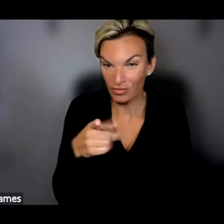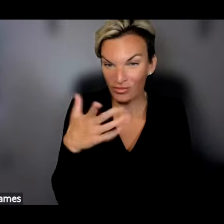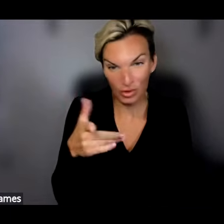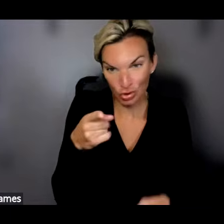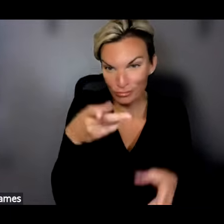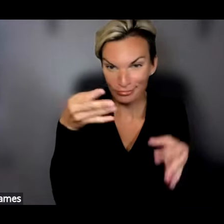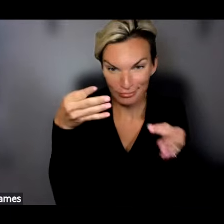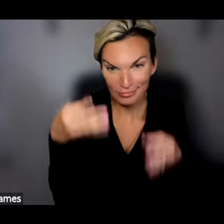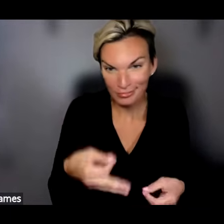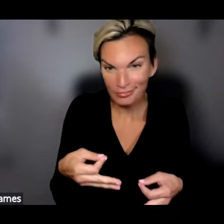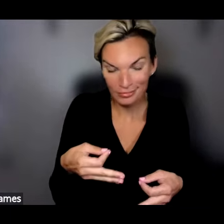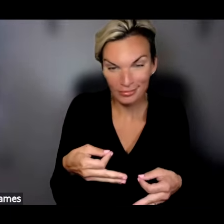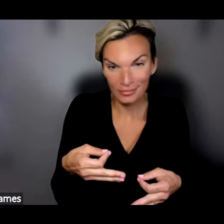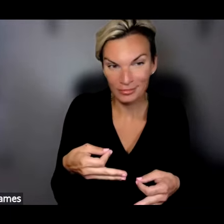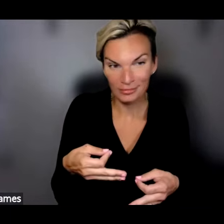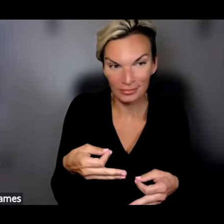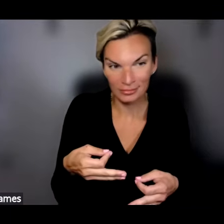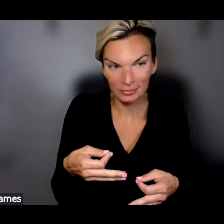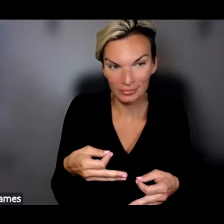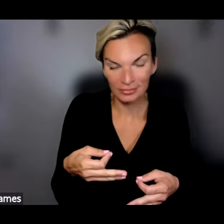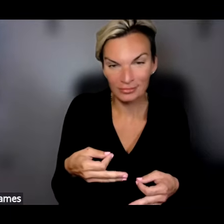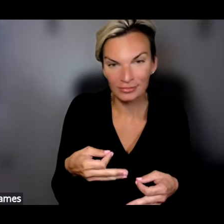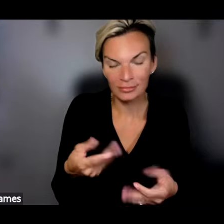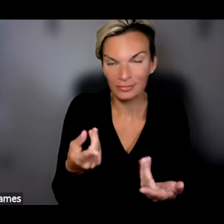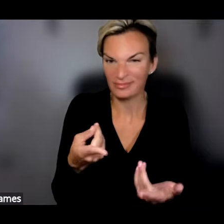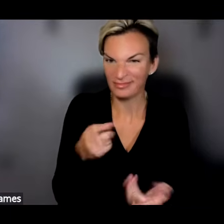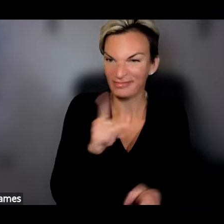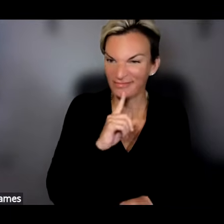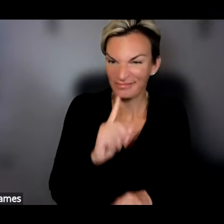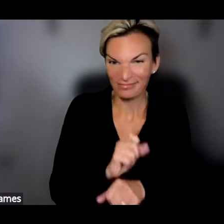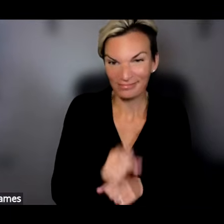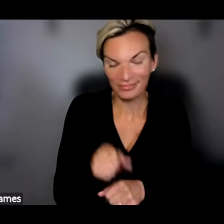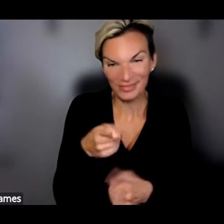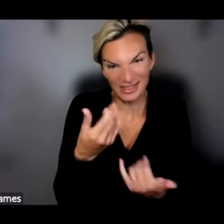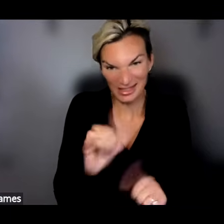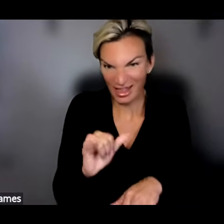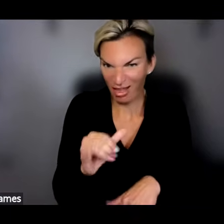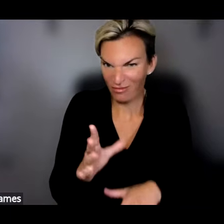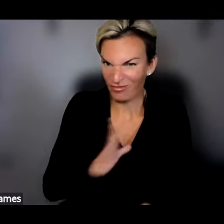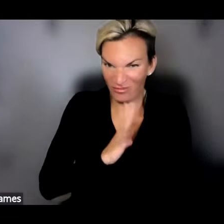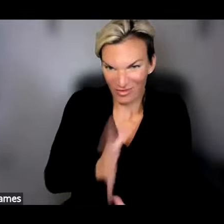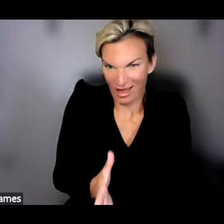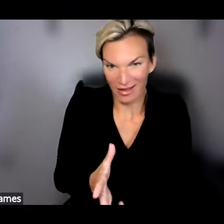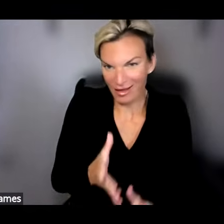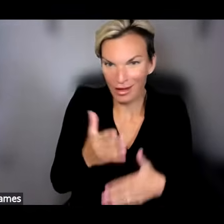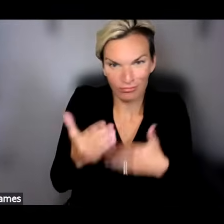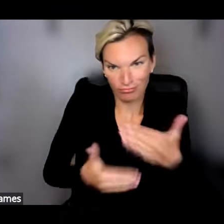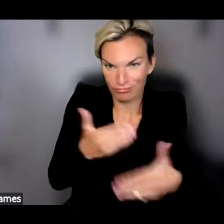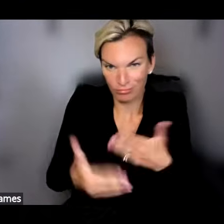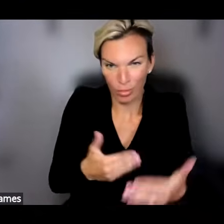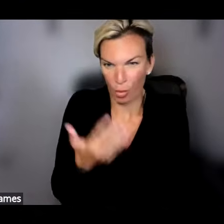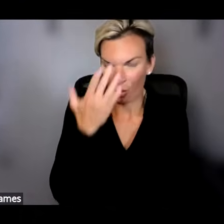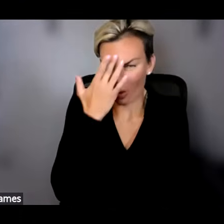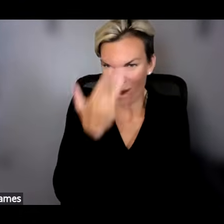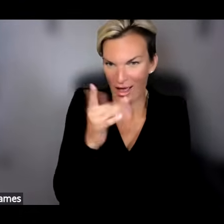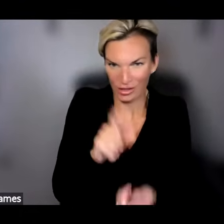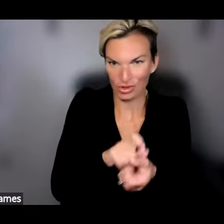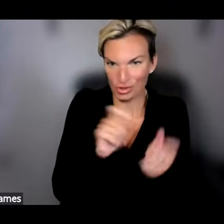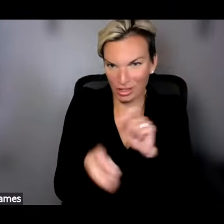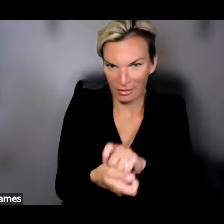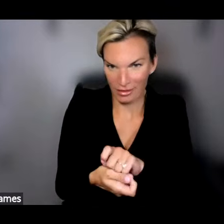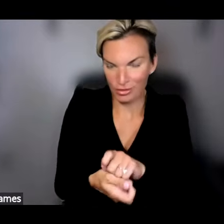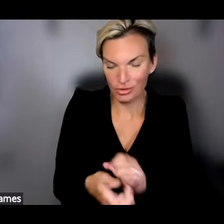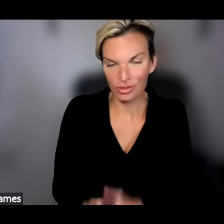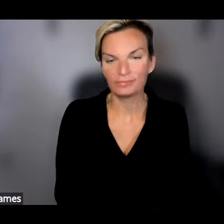so, if it's not broke, why are we fixing it? With respect to the ballot caption language, there are a couple of tweaks